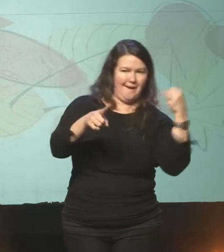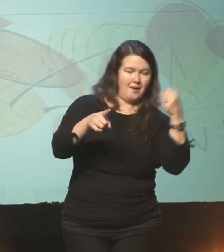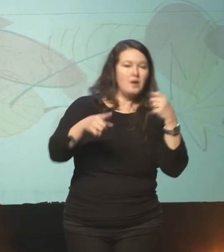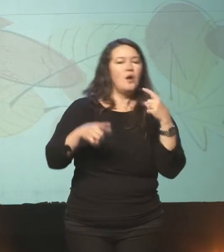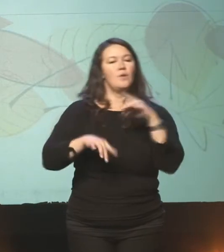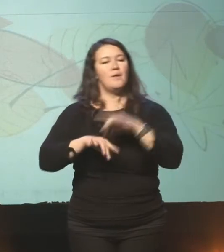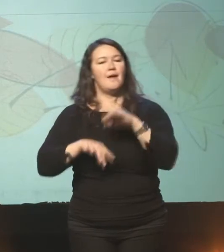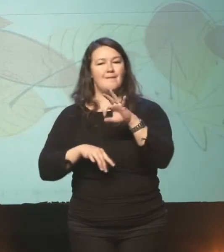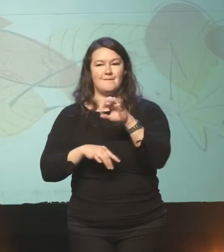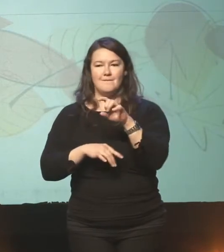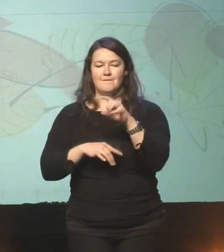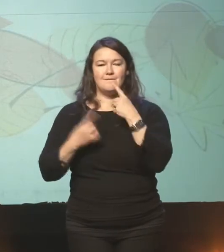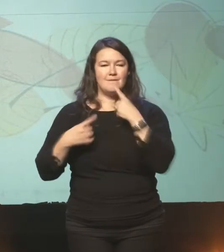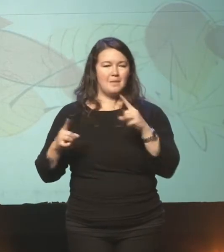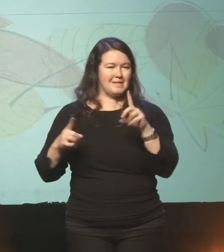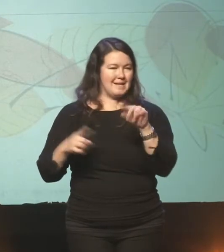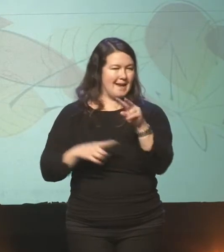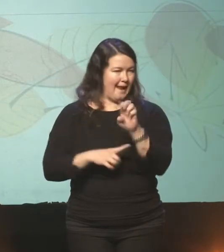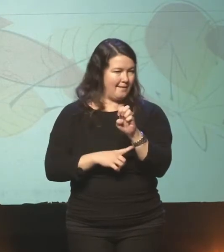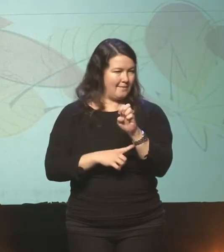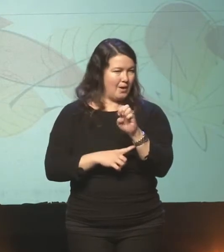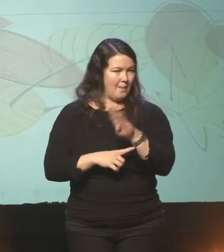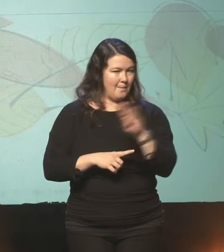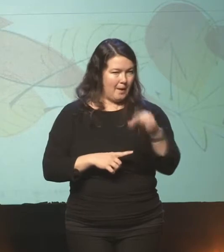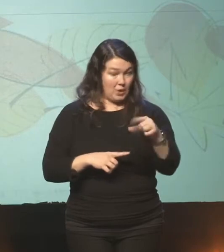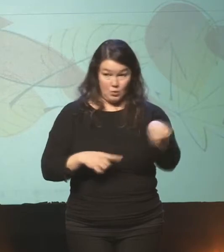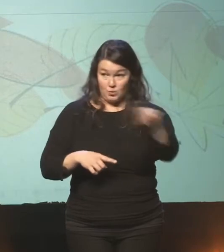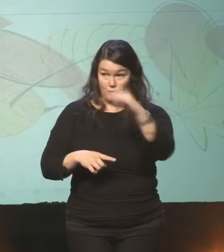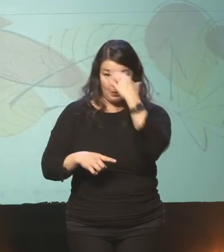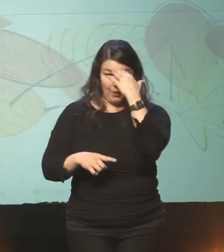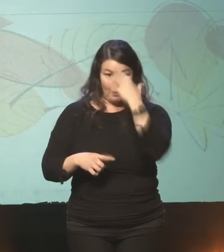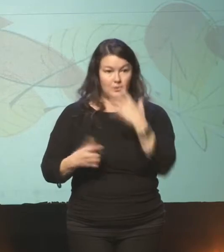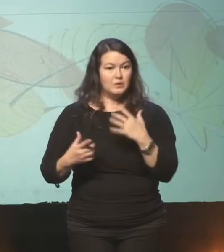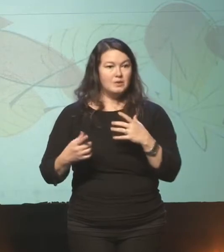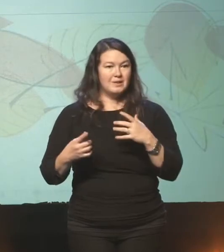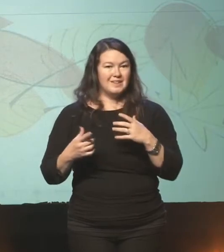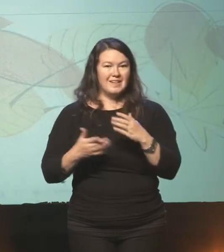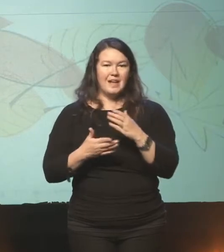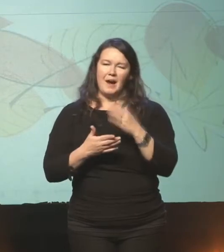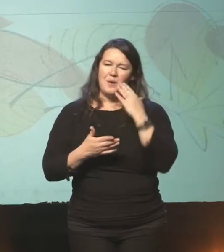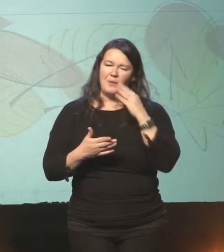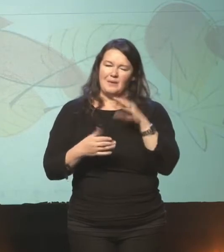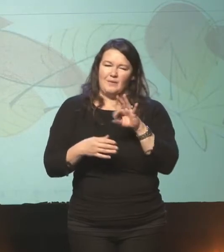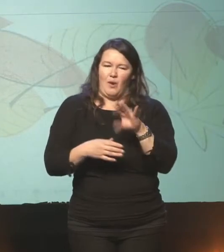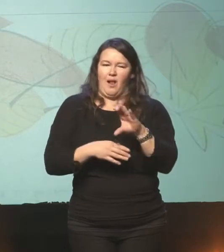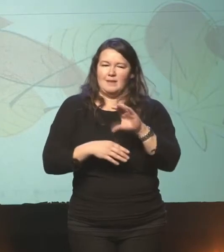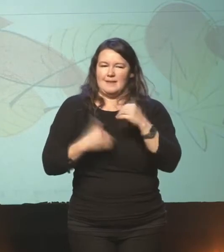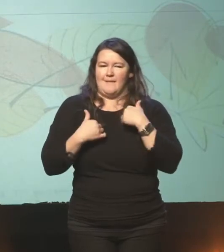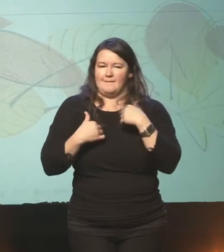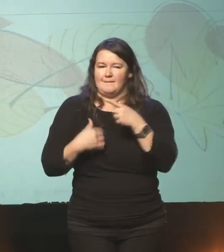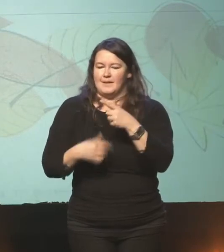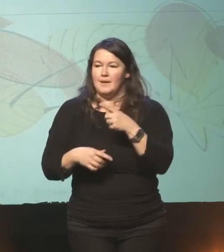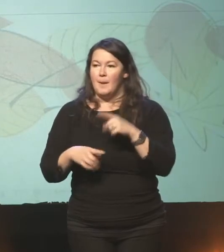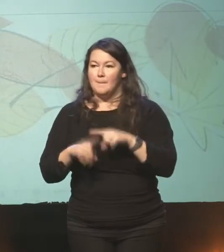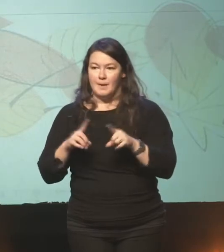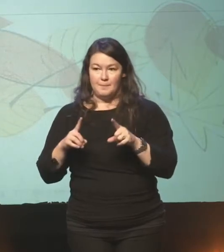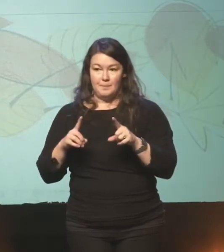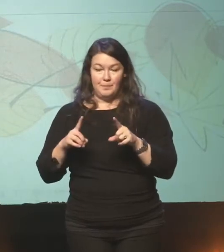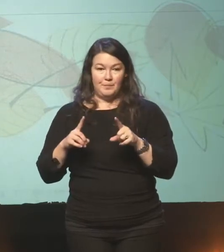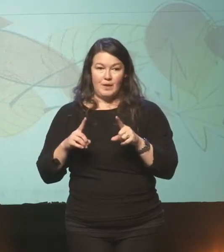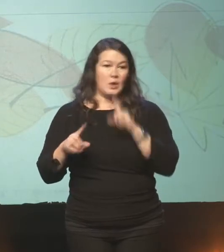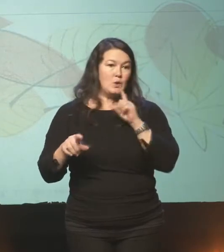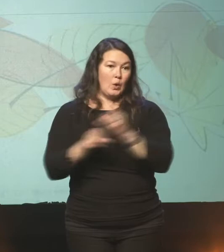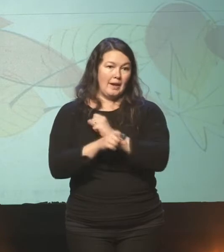Dave's Barbecue. Any Famous Dave's Barbecue people? I know the one closed in Fort Collins over there. Some of you are clapping. That's good. Okay. Oh, by the way,